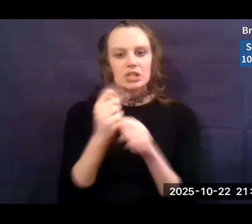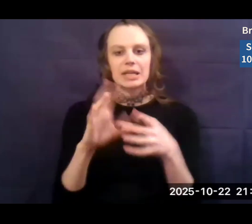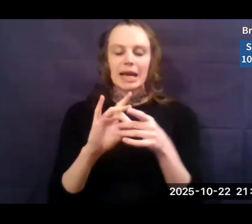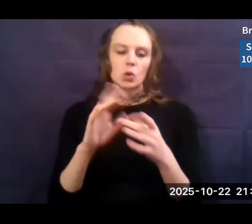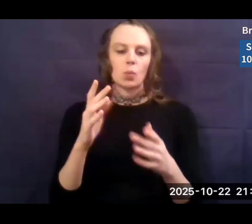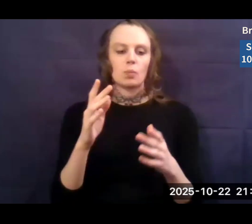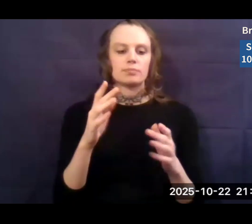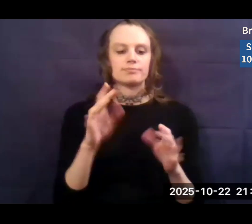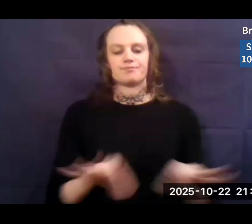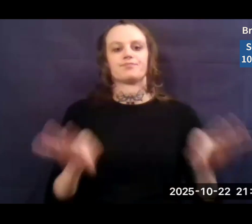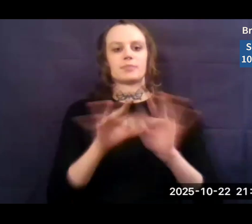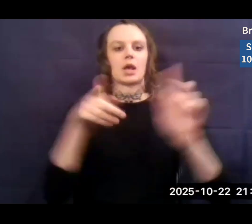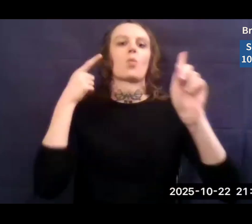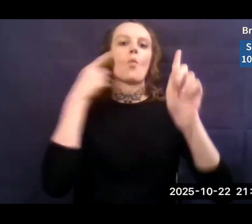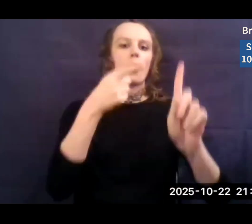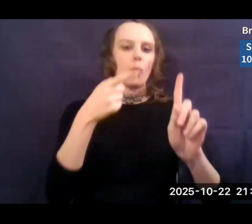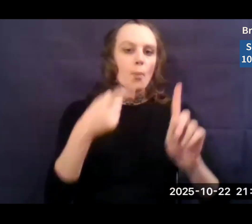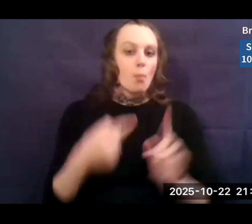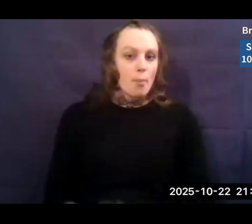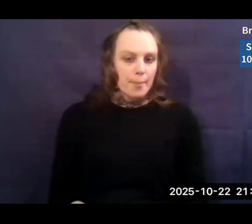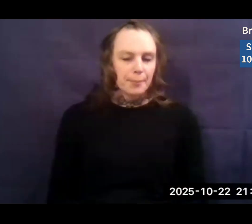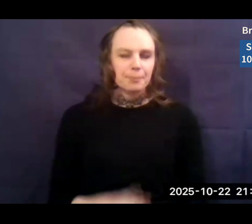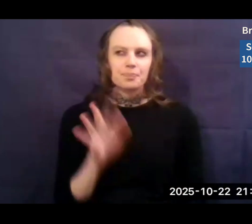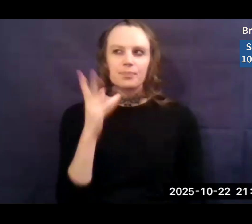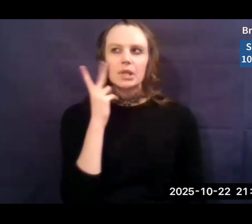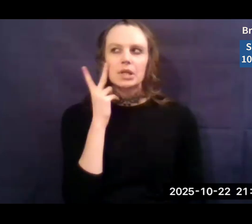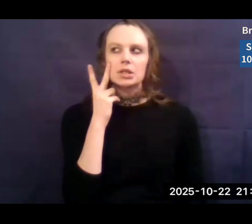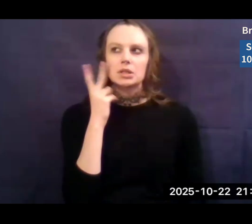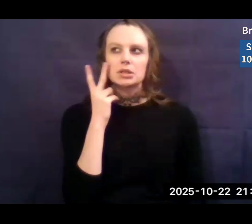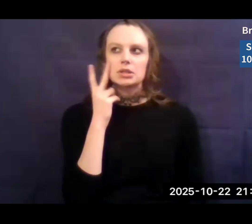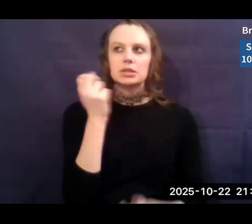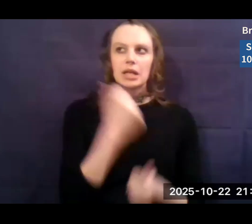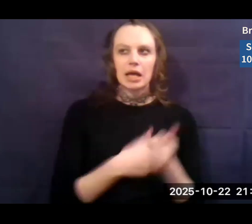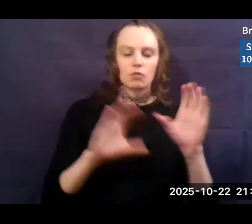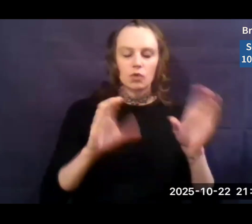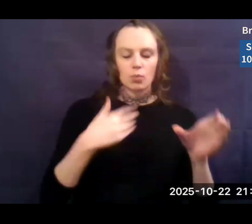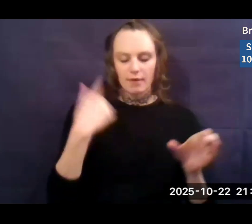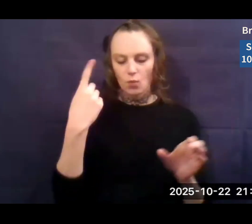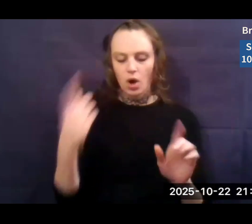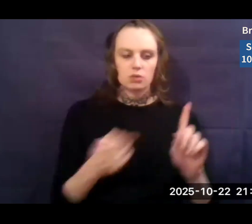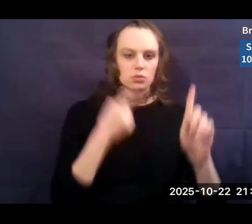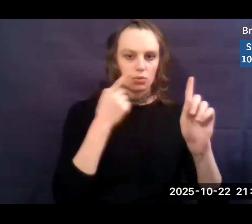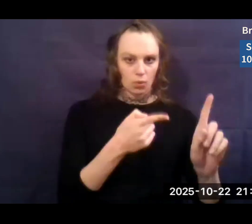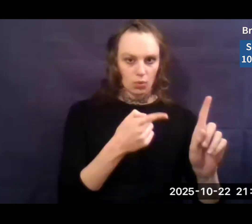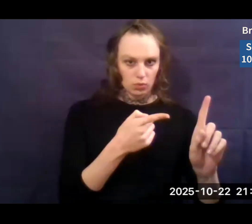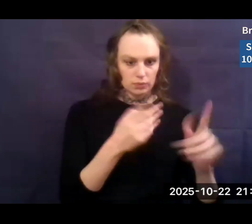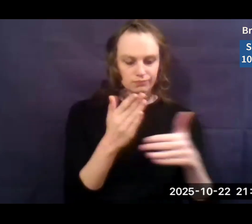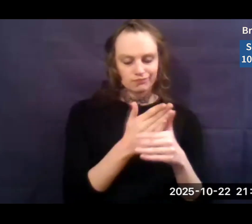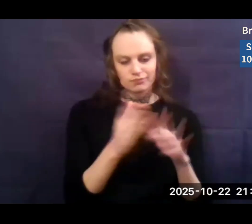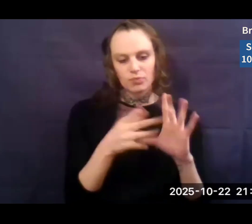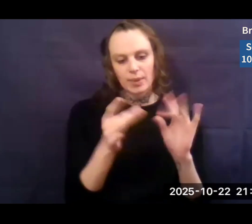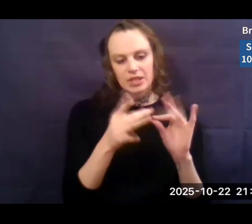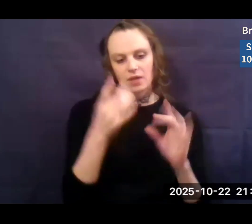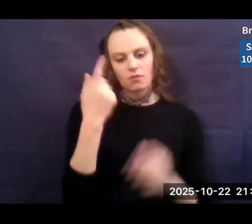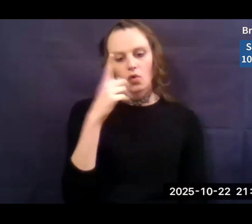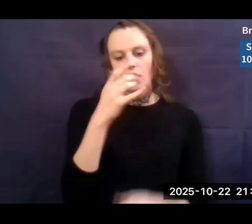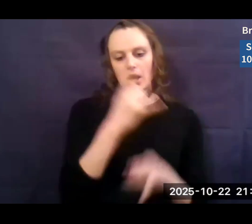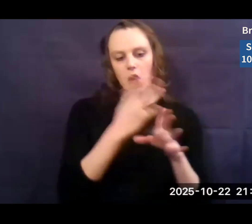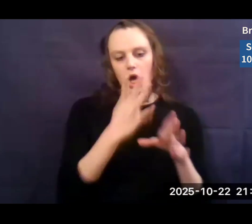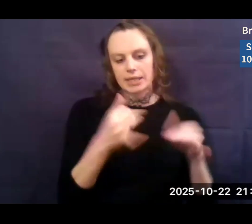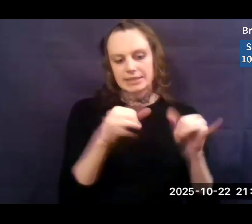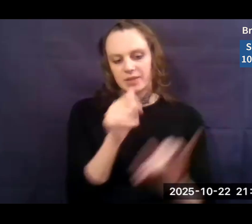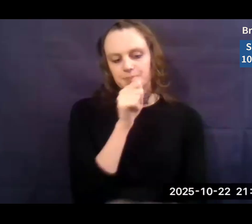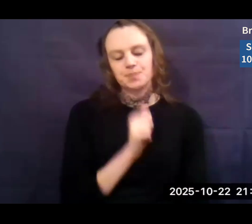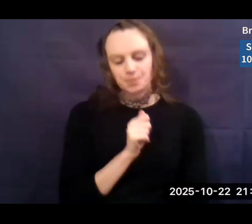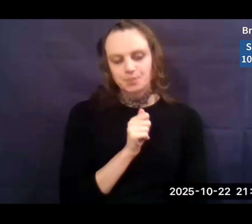I'll let's see. Each group has but one primary purpose: to carry its message to the alcoholic who still